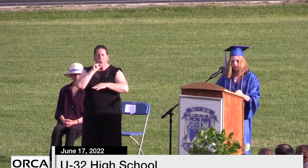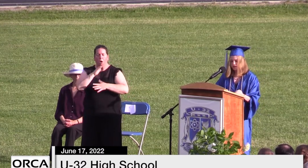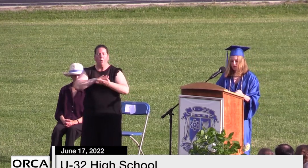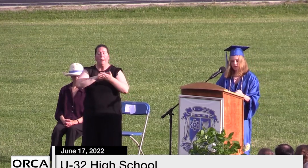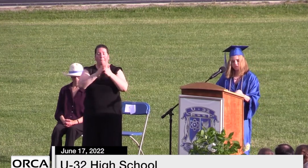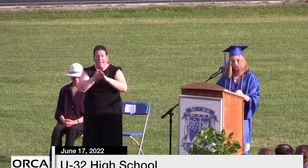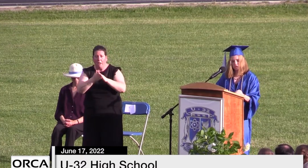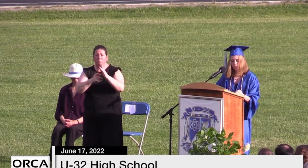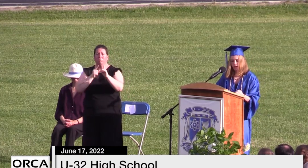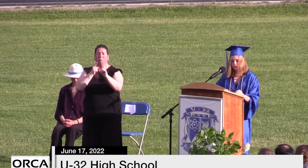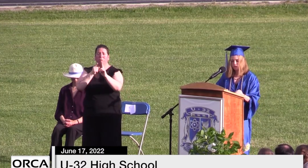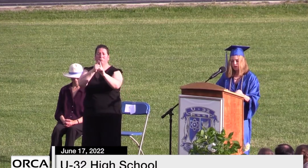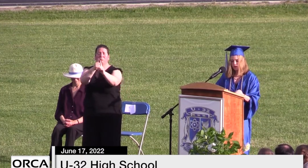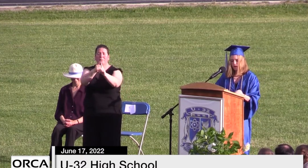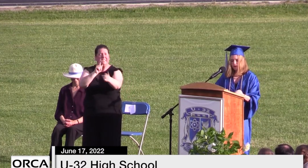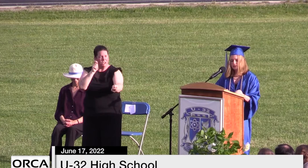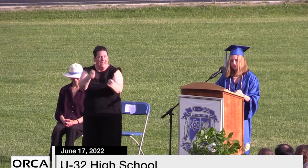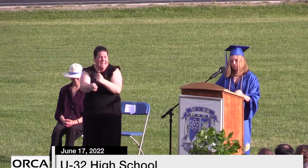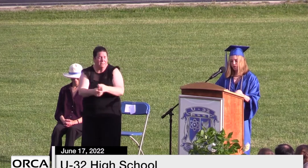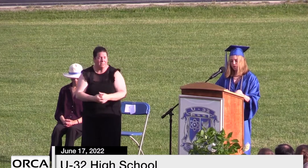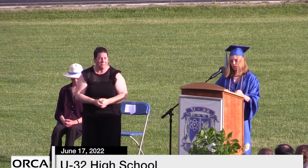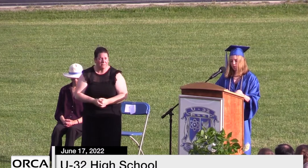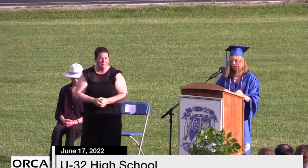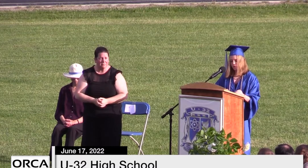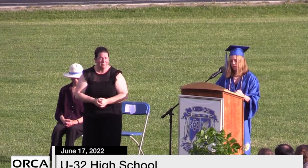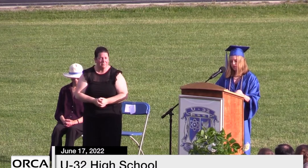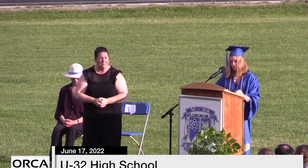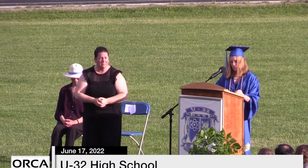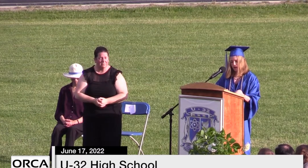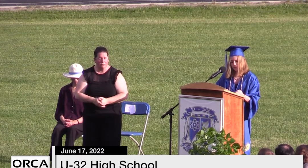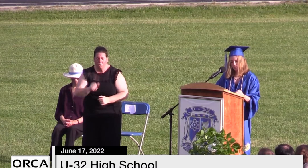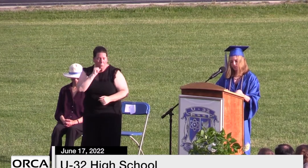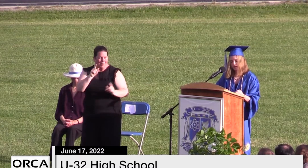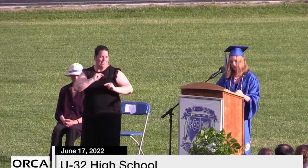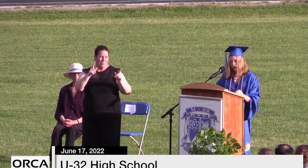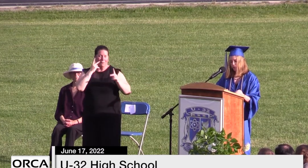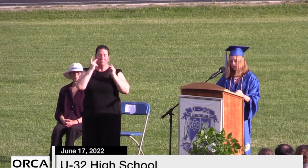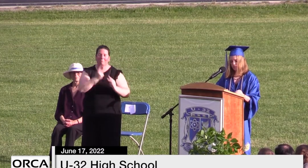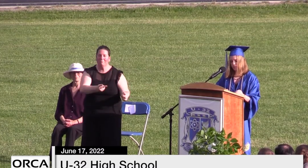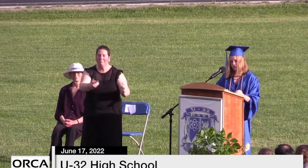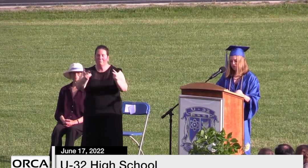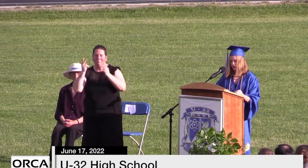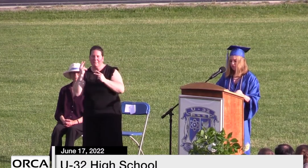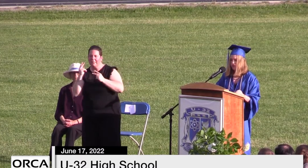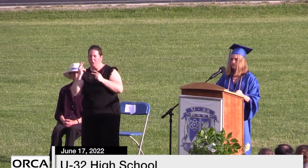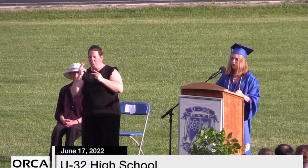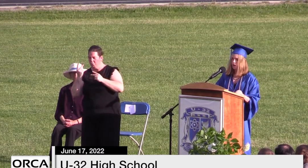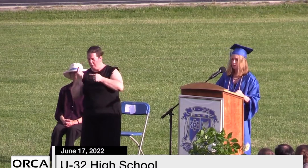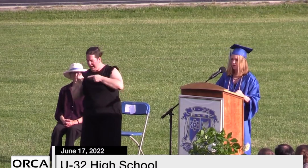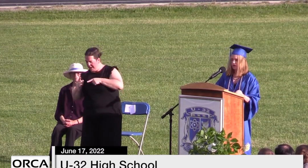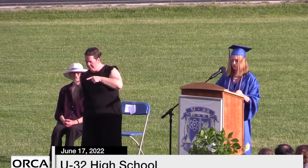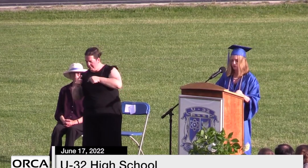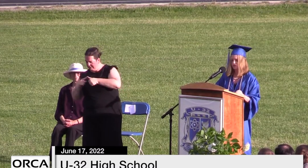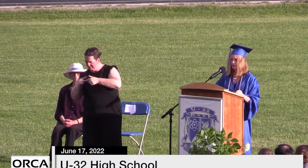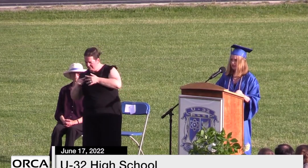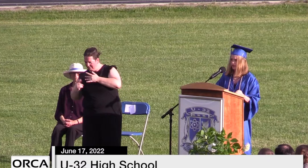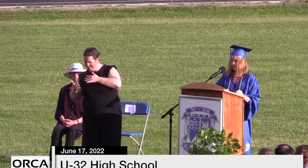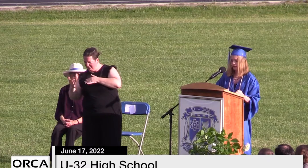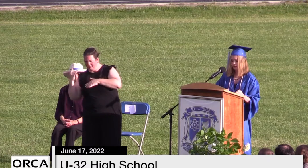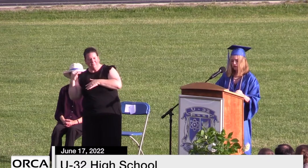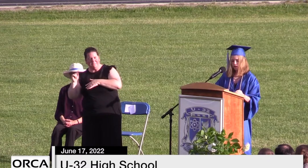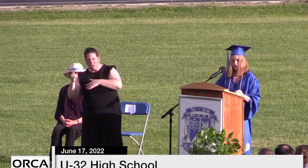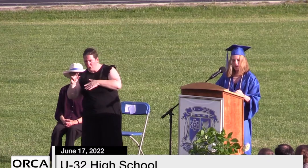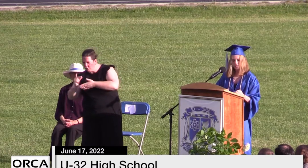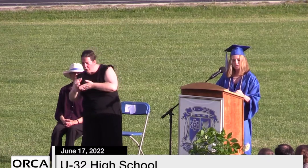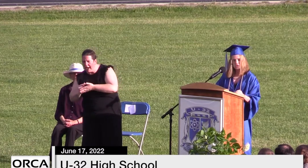to be, it changes so much. It is therefore no wonder when we look back, we cannot always remember the checkpoints and hard work it took to get